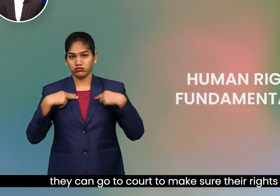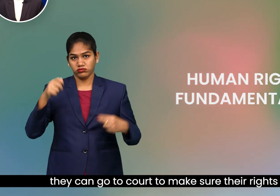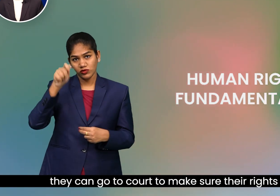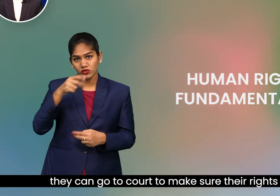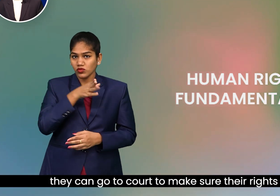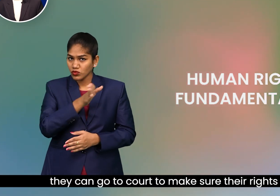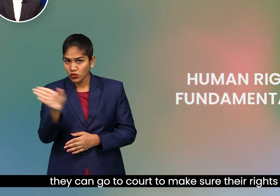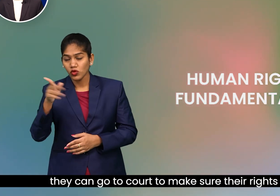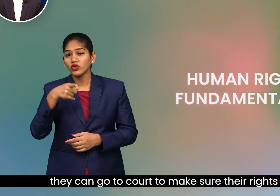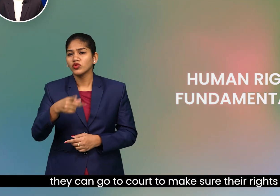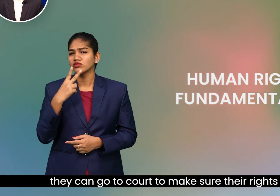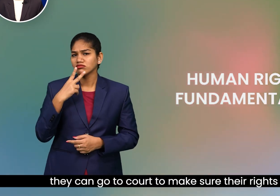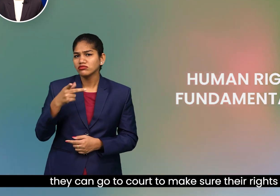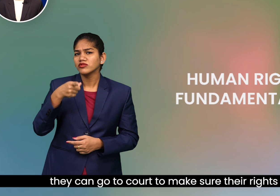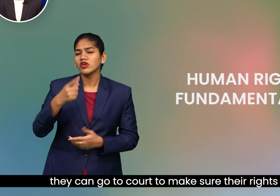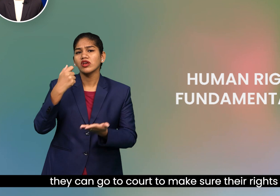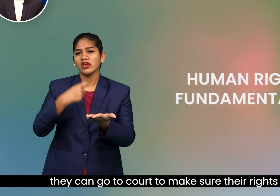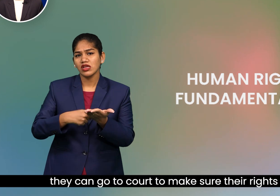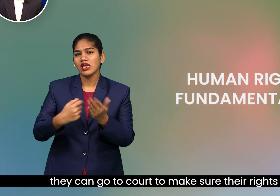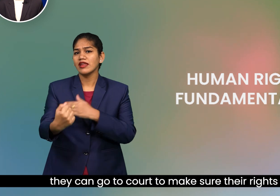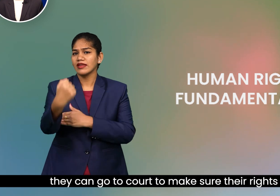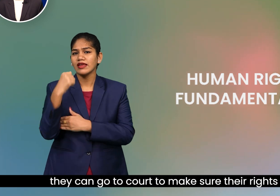make sure their rights are protected.